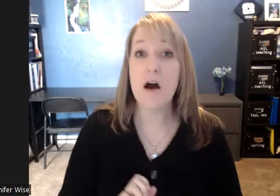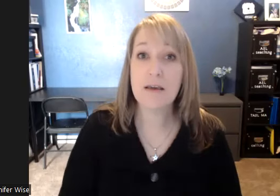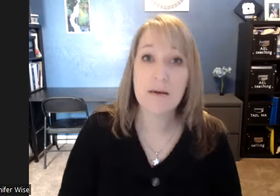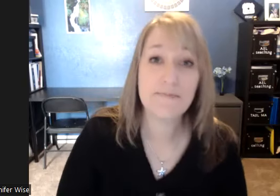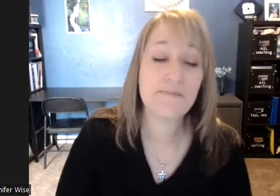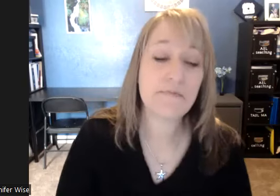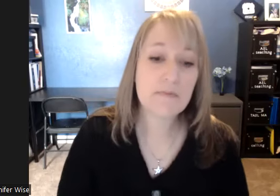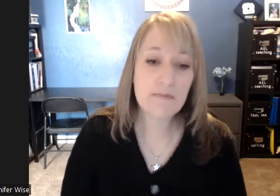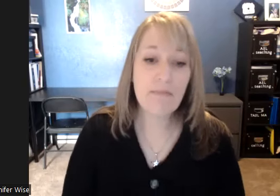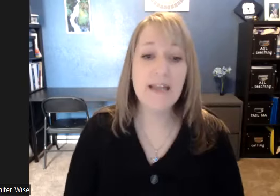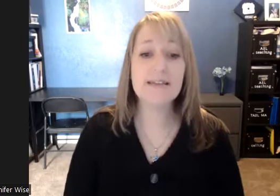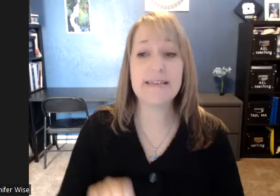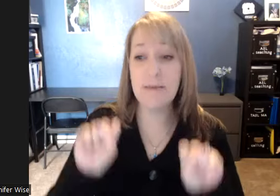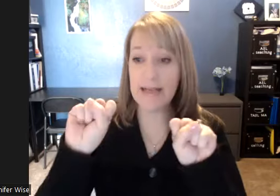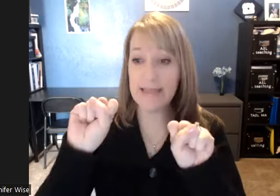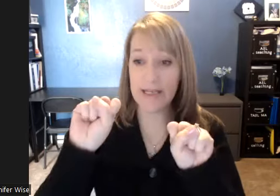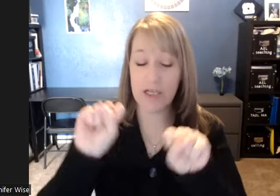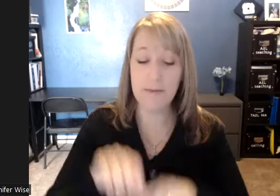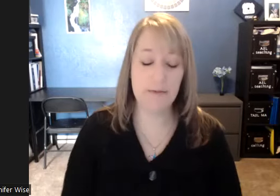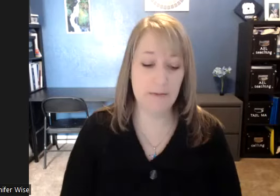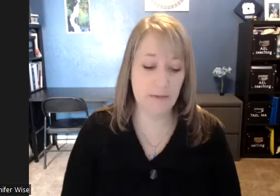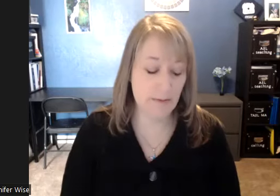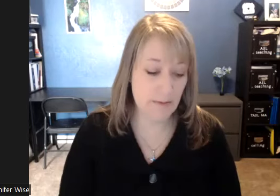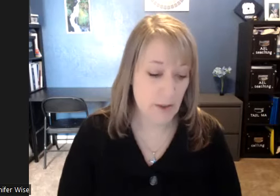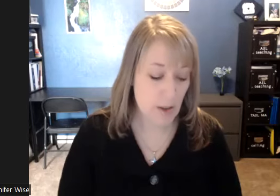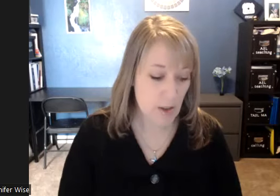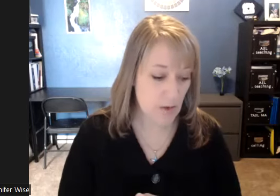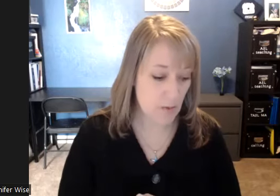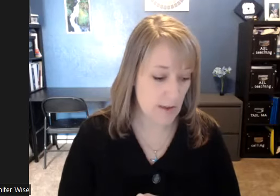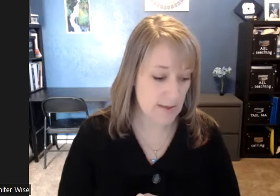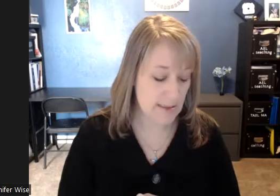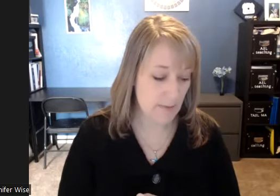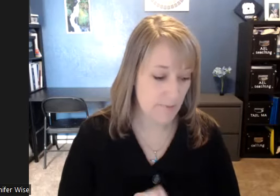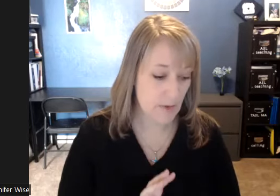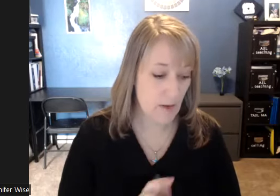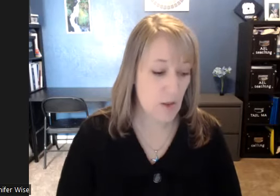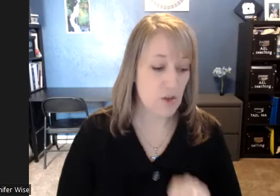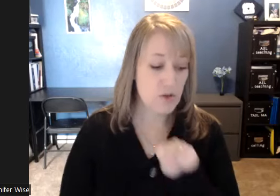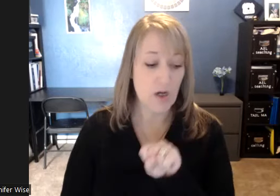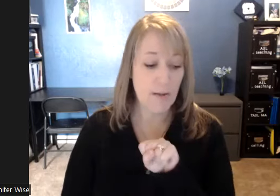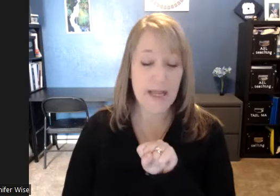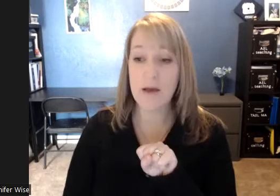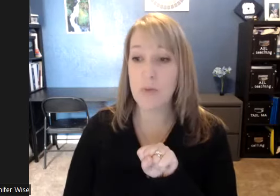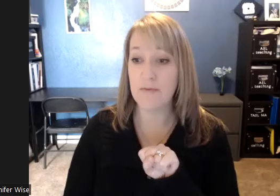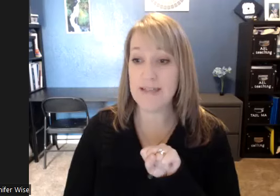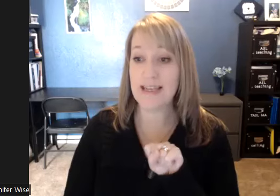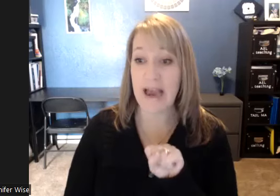Lock is the same as hand shape. You want, let's see, your dominant hand palm facing